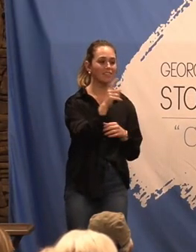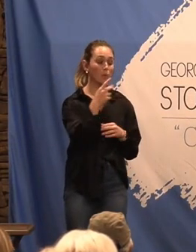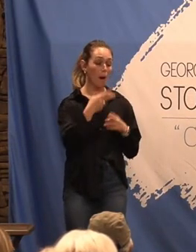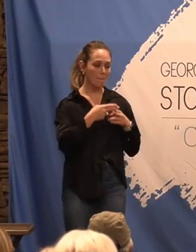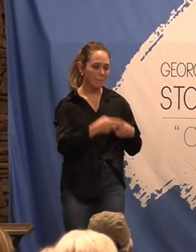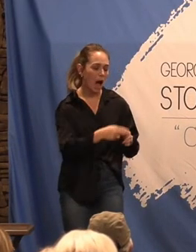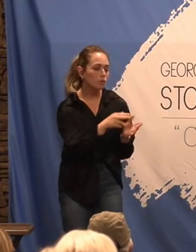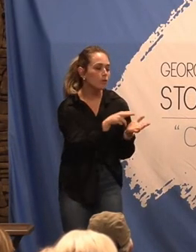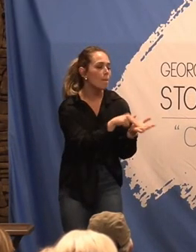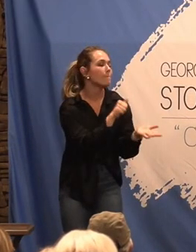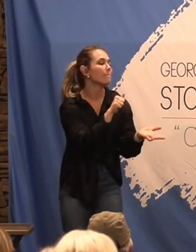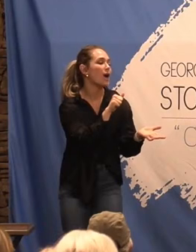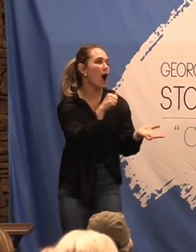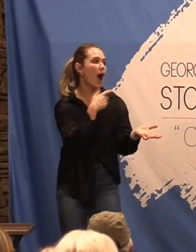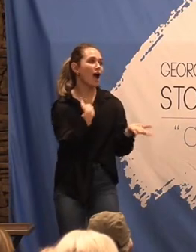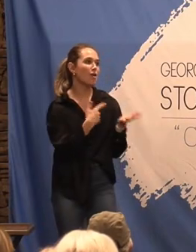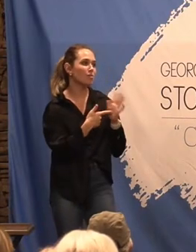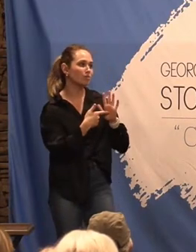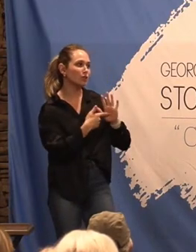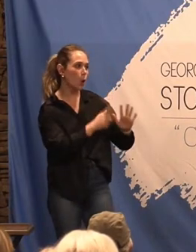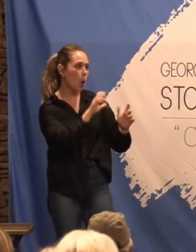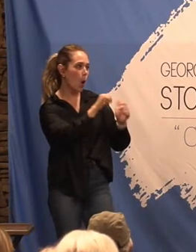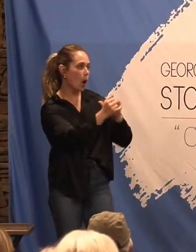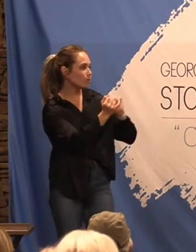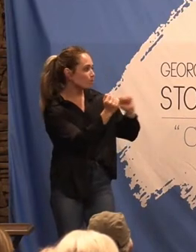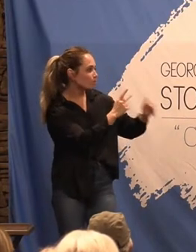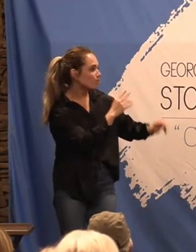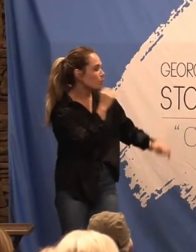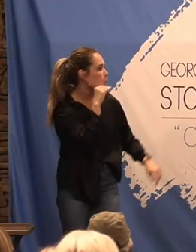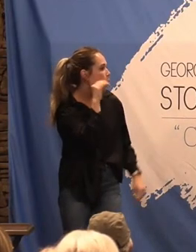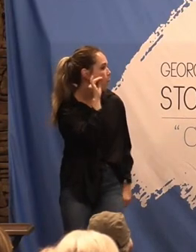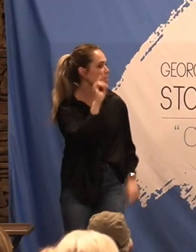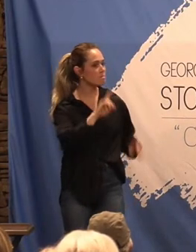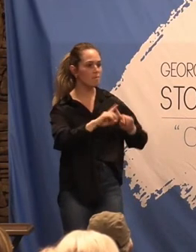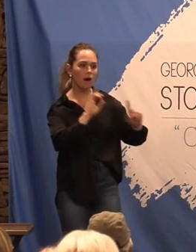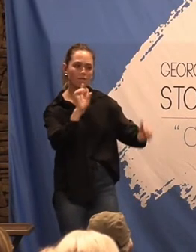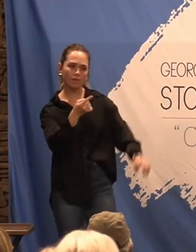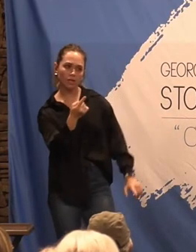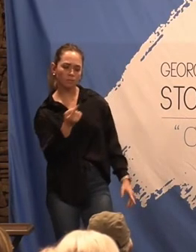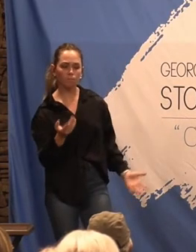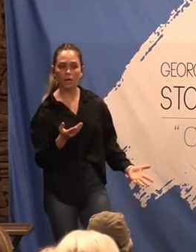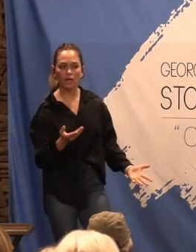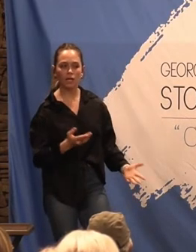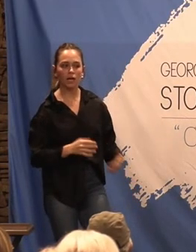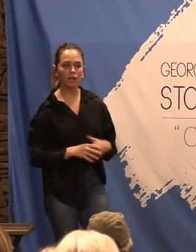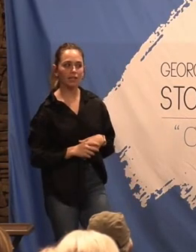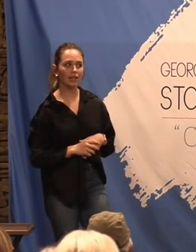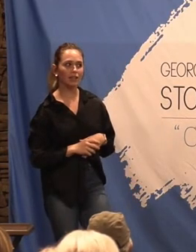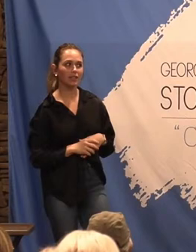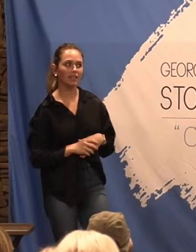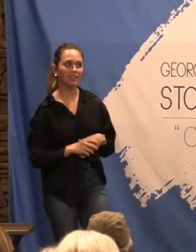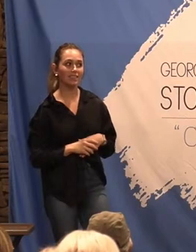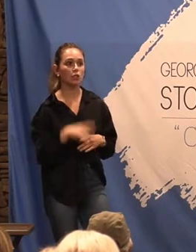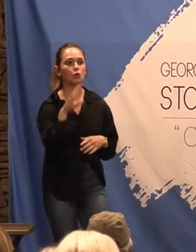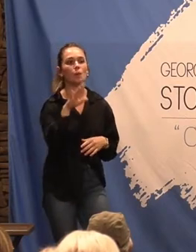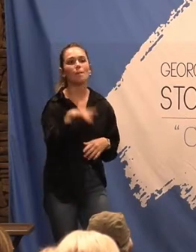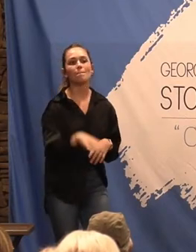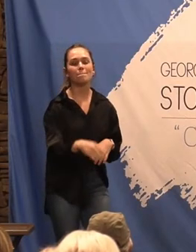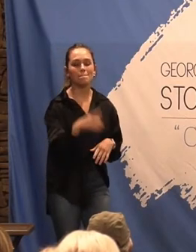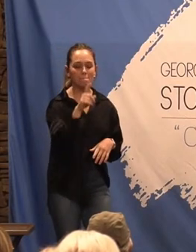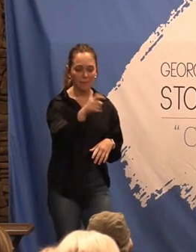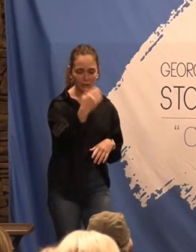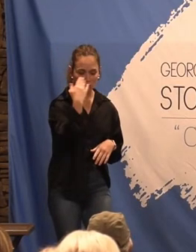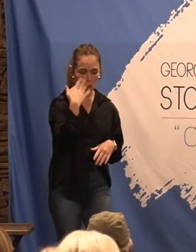butter, and I'll even show you a way home. But first things first, find out my